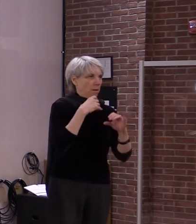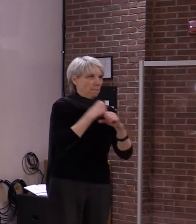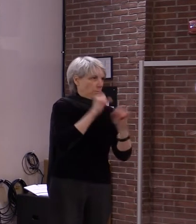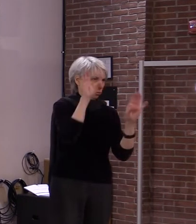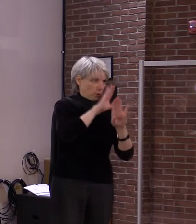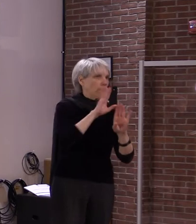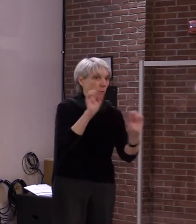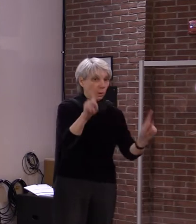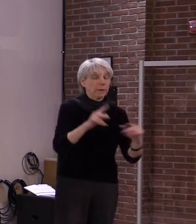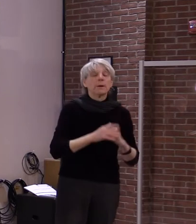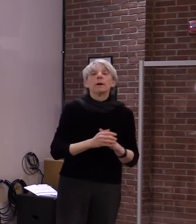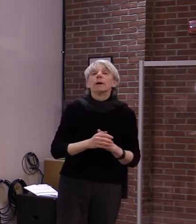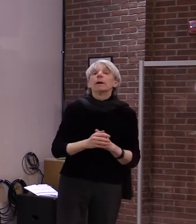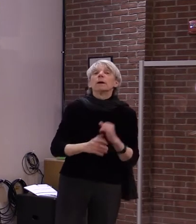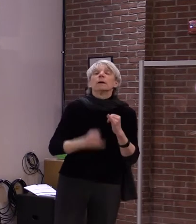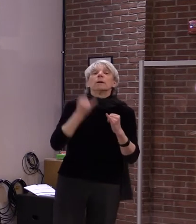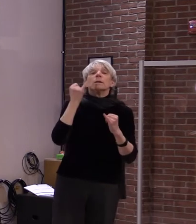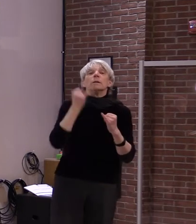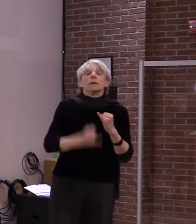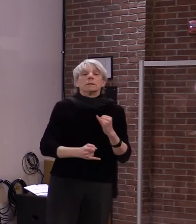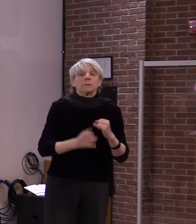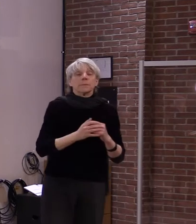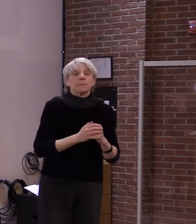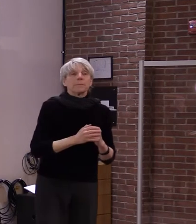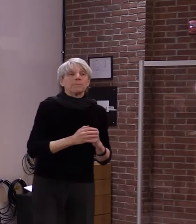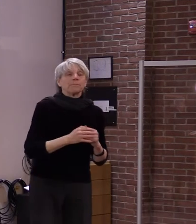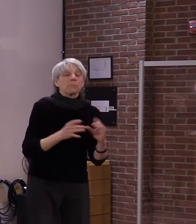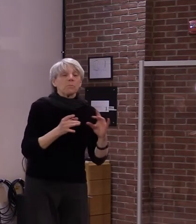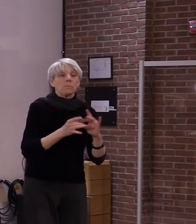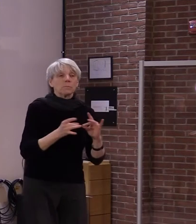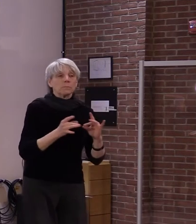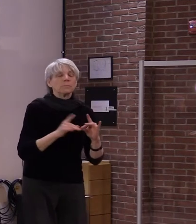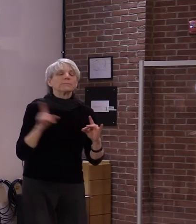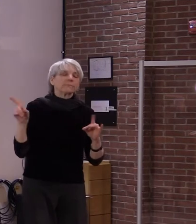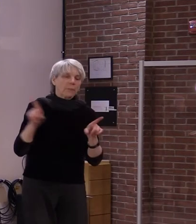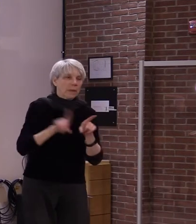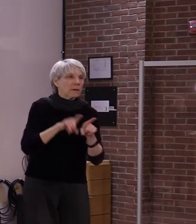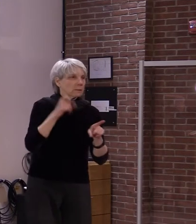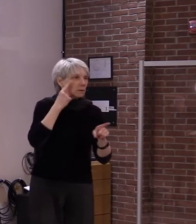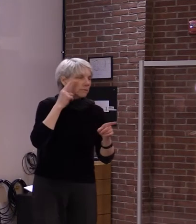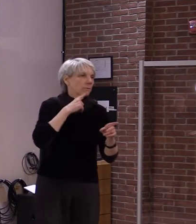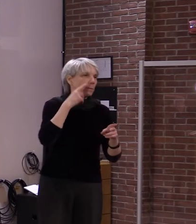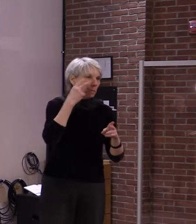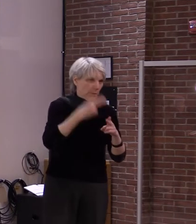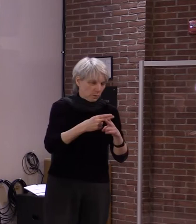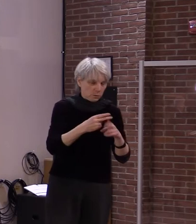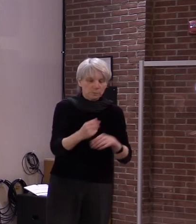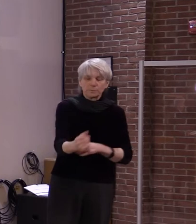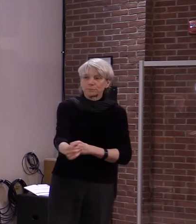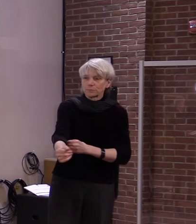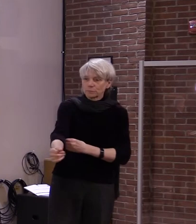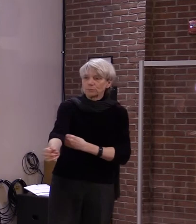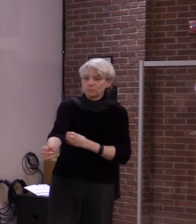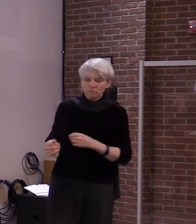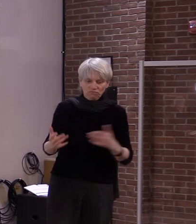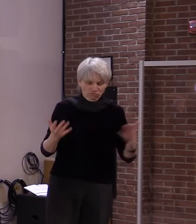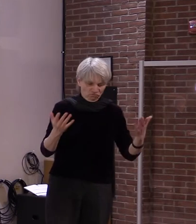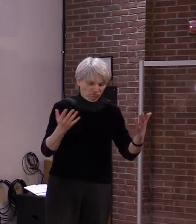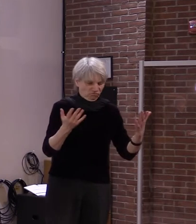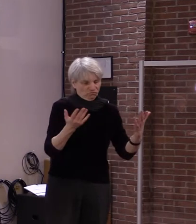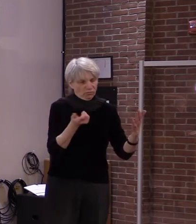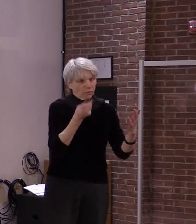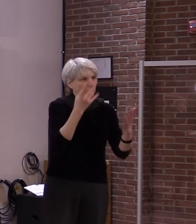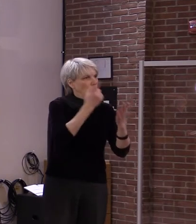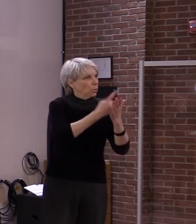just to end with this um and and the governor had mentioned this we will be moving in in the next few weeks